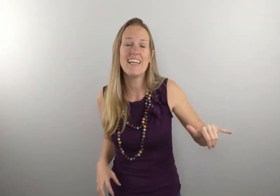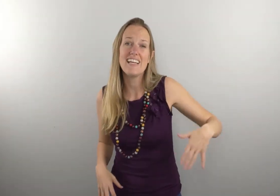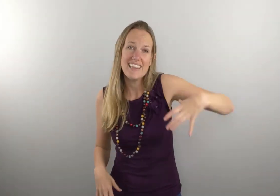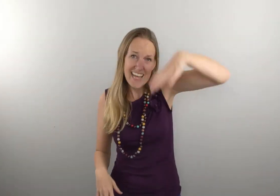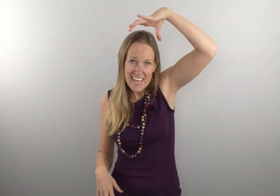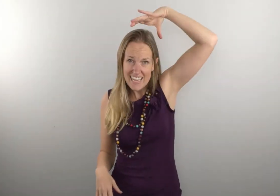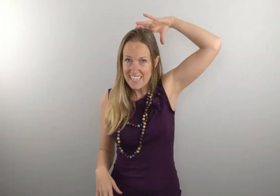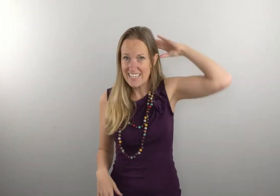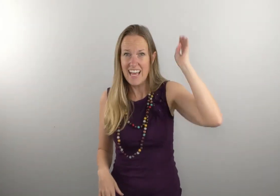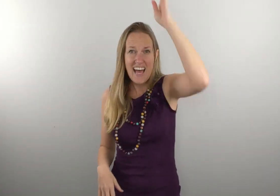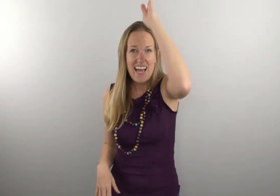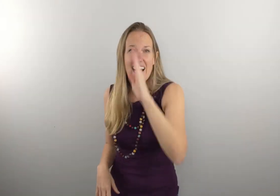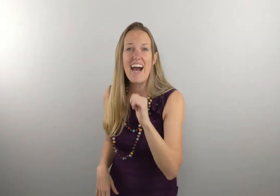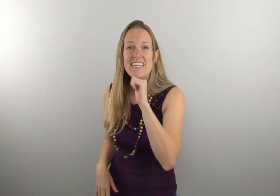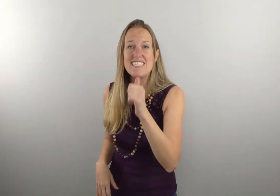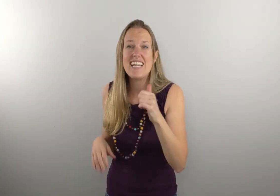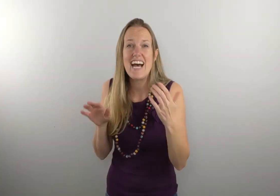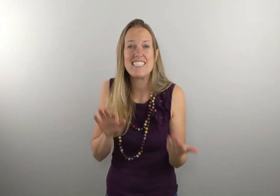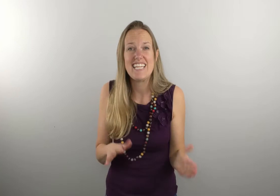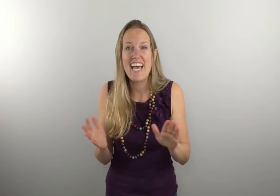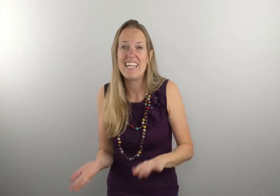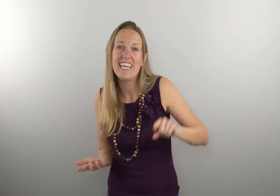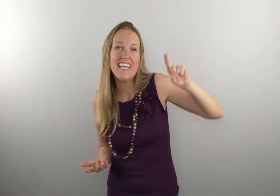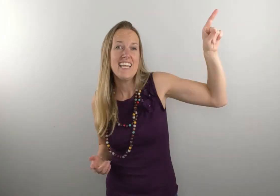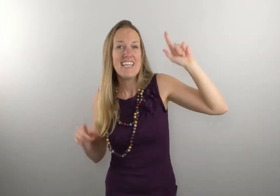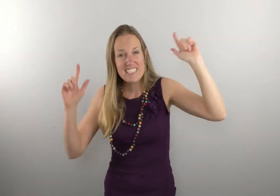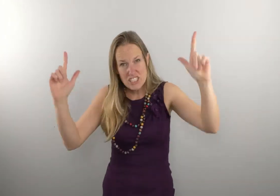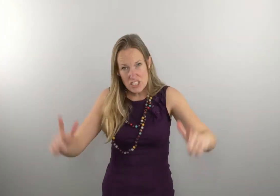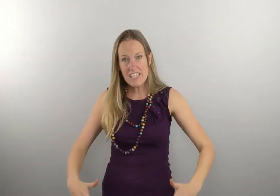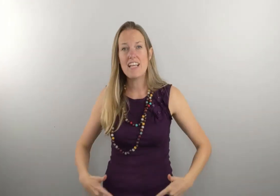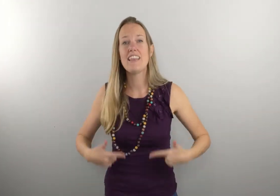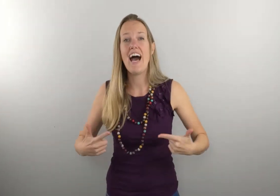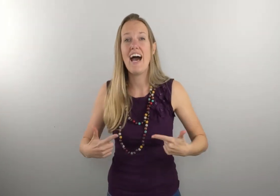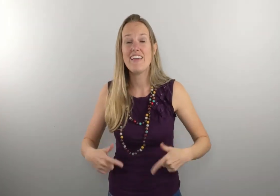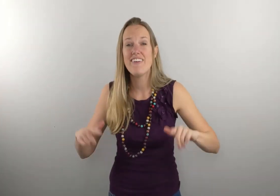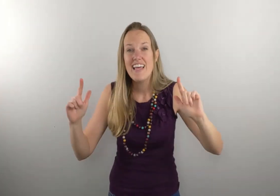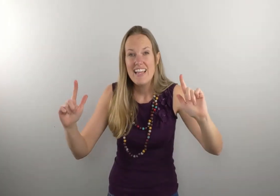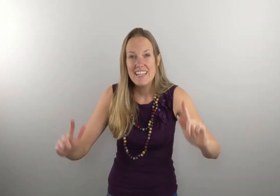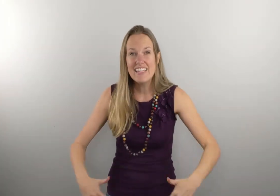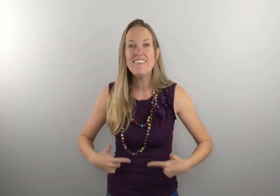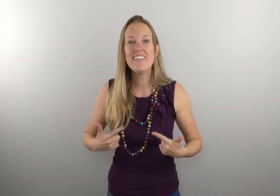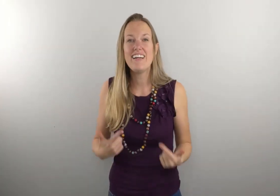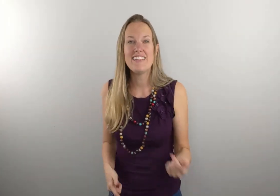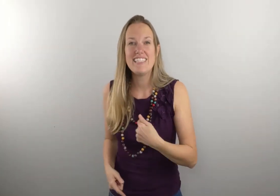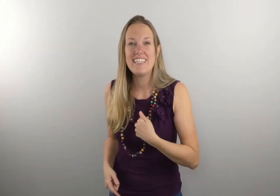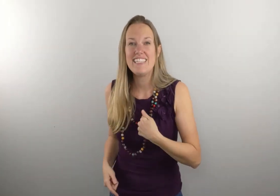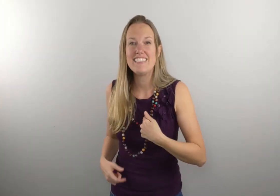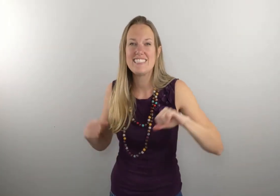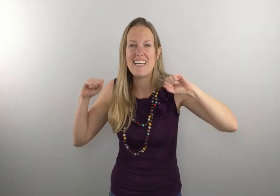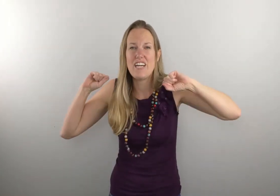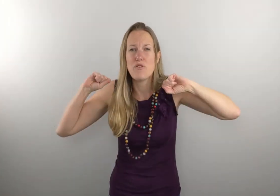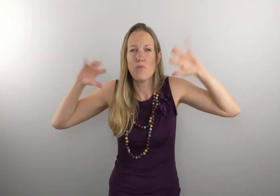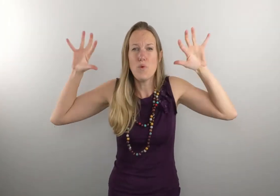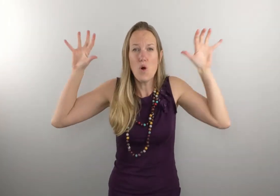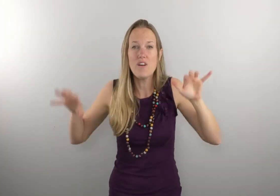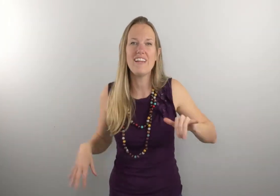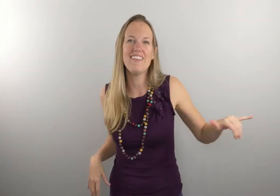a lion. God's not dead. He's surely alive, living on the inside, roaring like